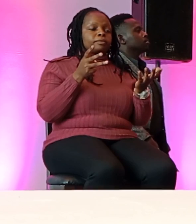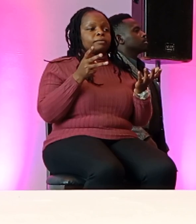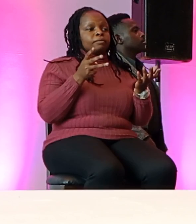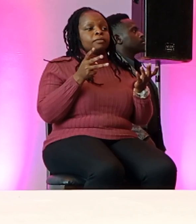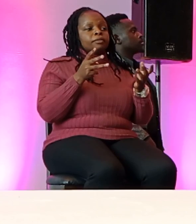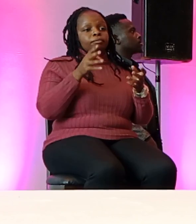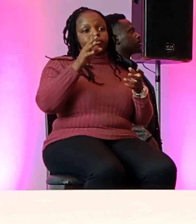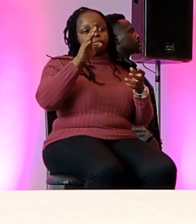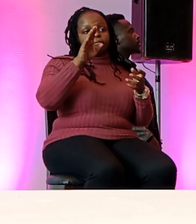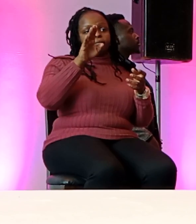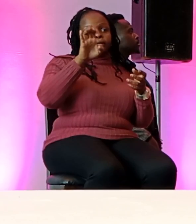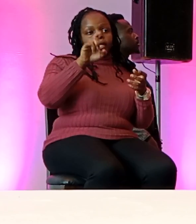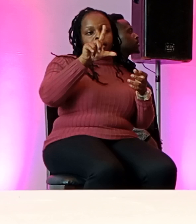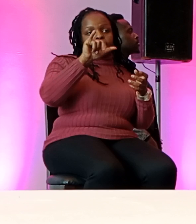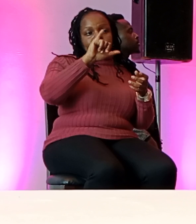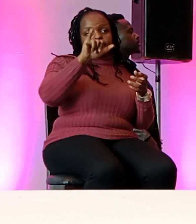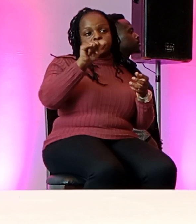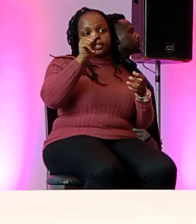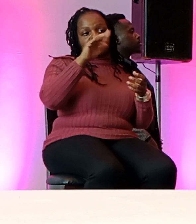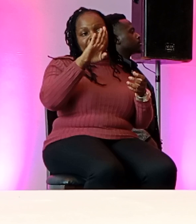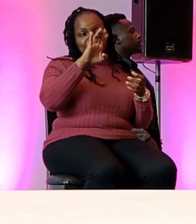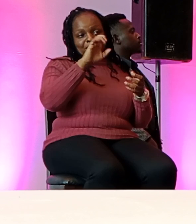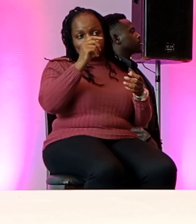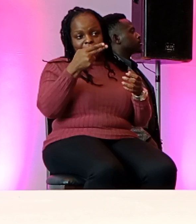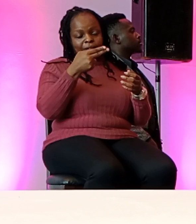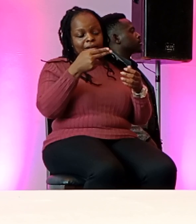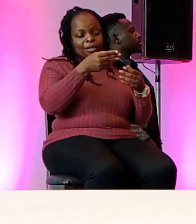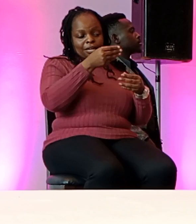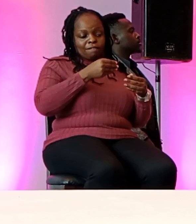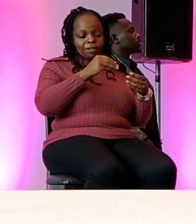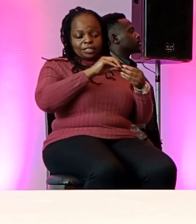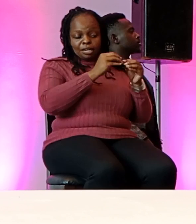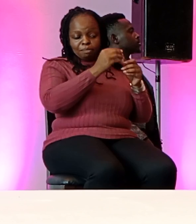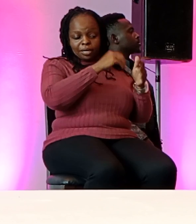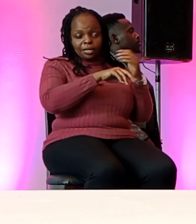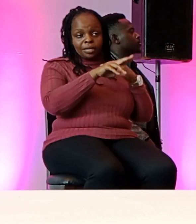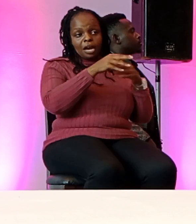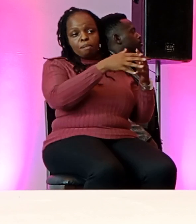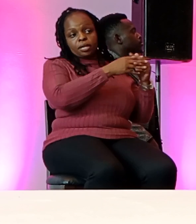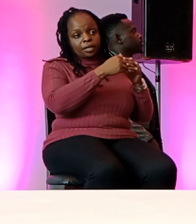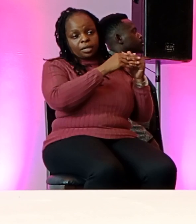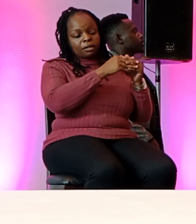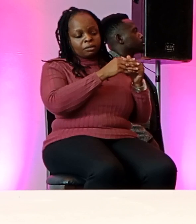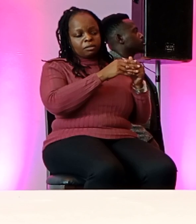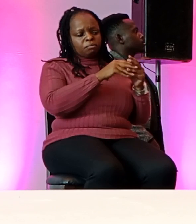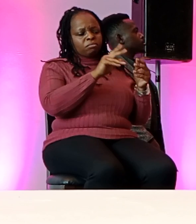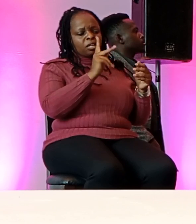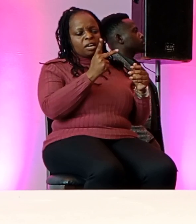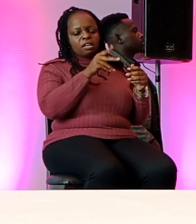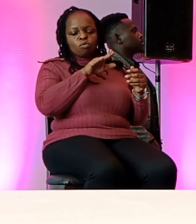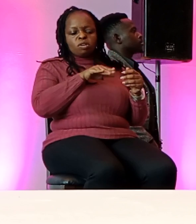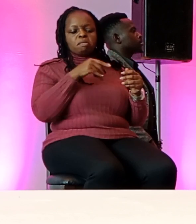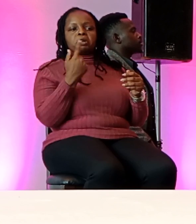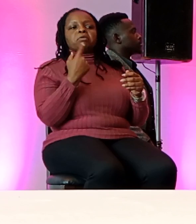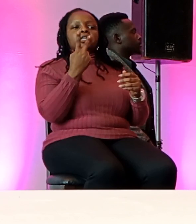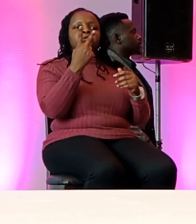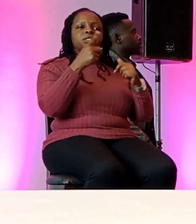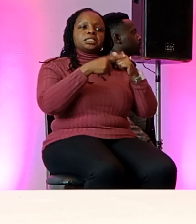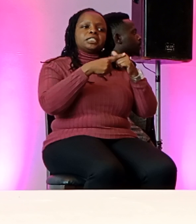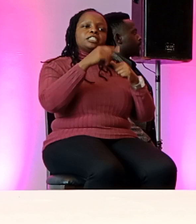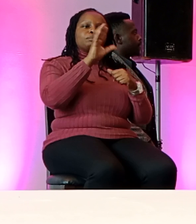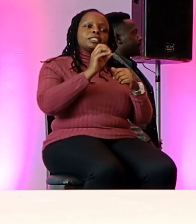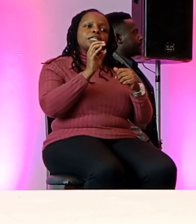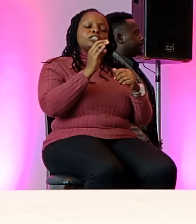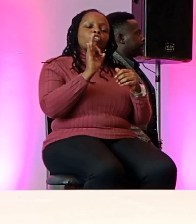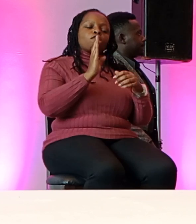Elizabeth gave us statistics in the US. I'll tell you that in Kenya, women form only 26%